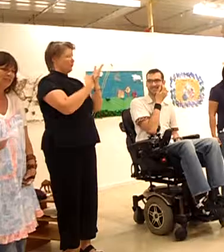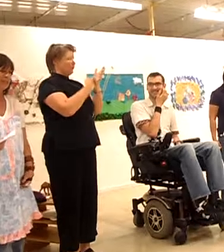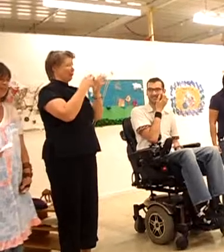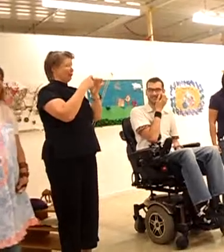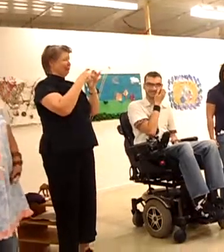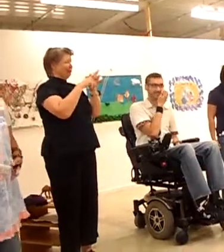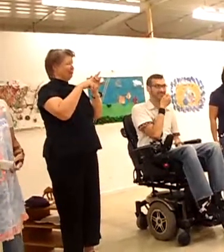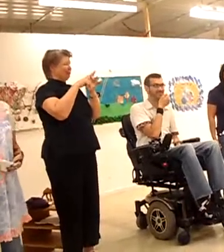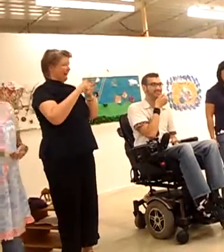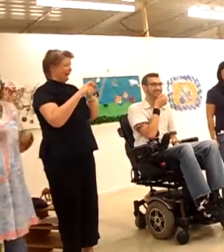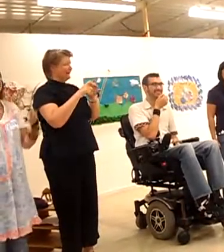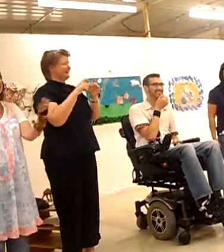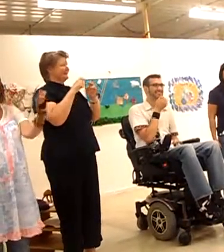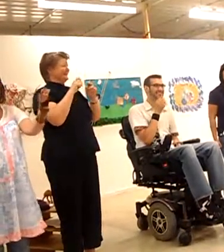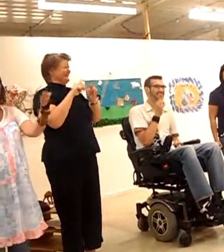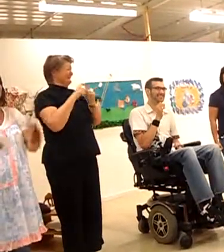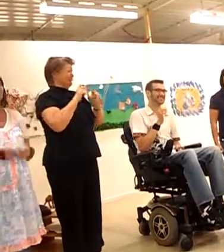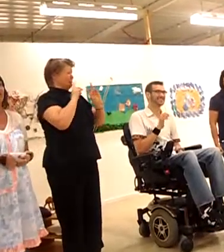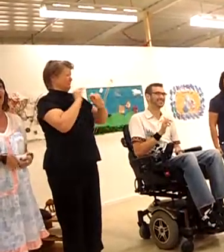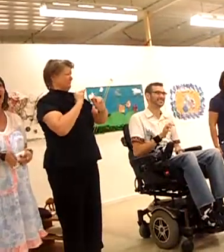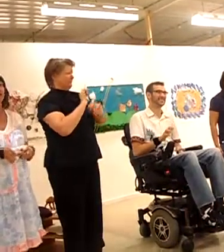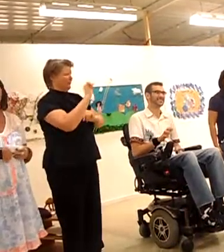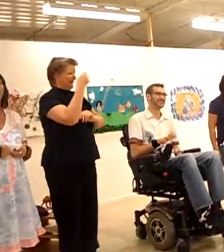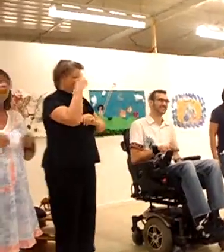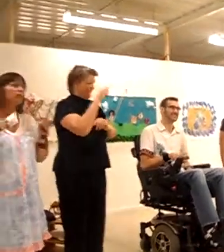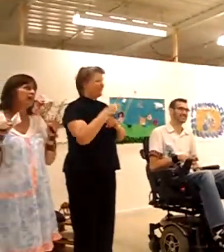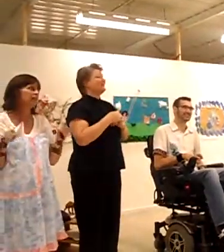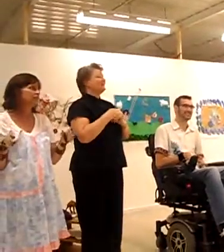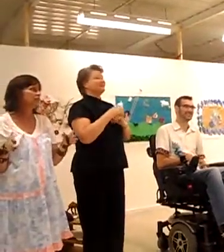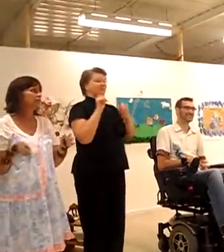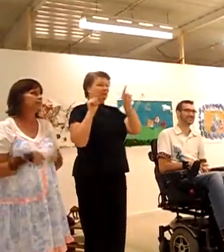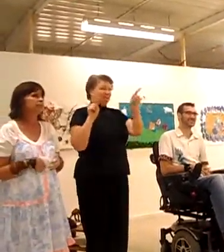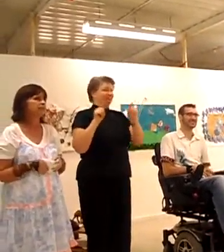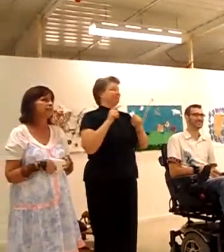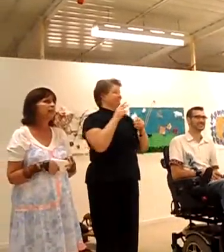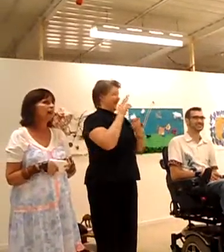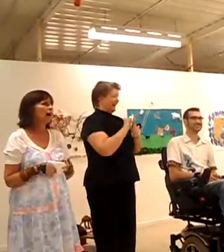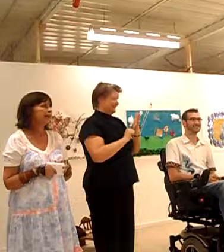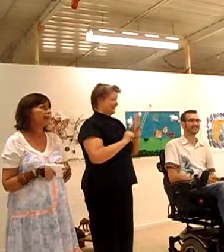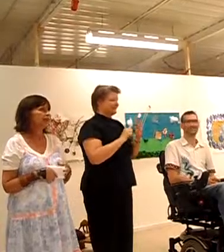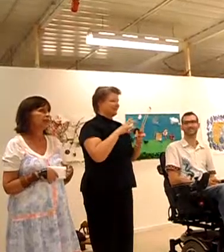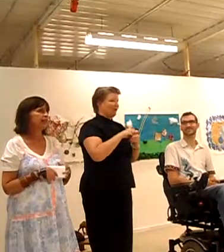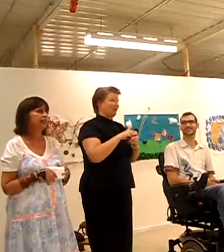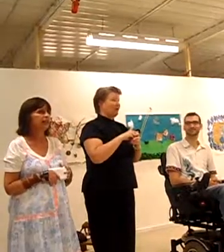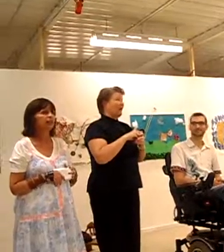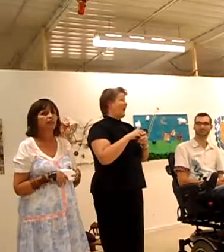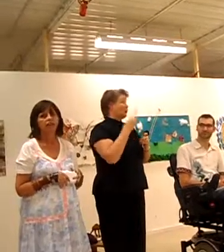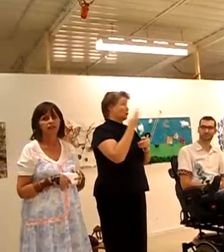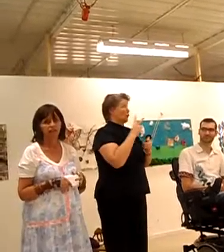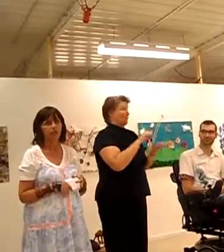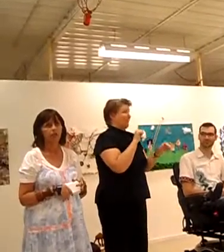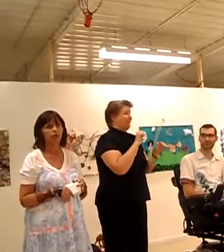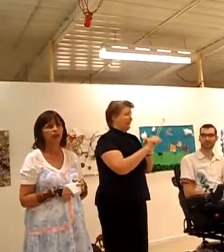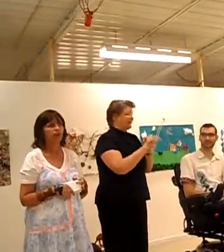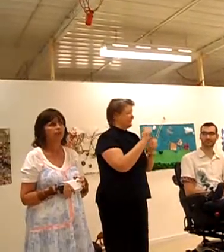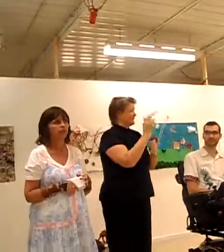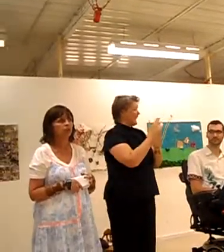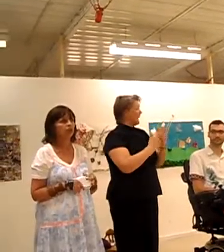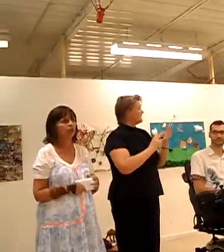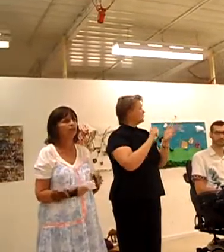of this project, Lara Tor, who is one of the artists involved, and Lara can't be with